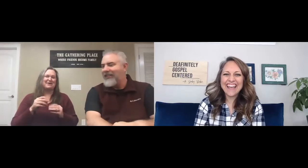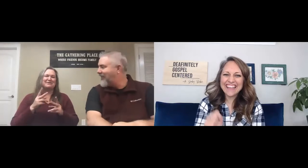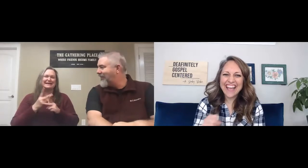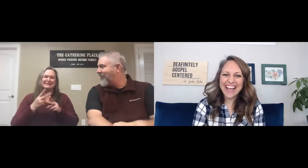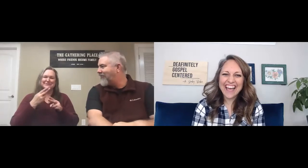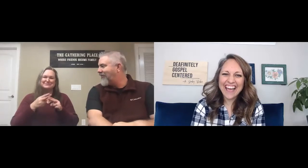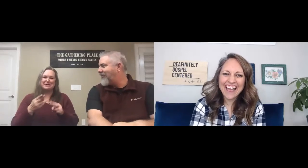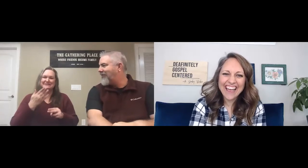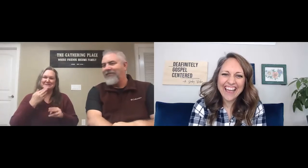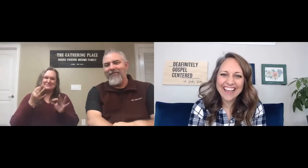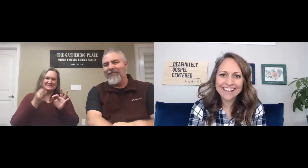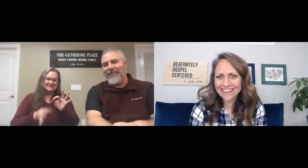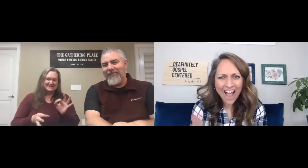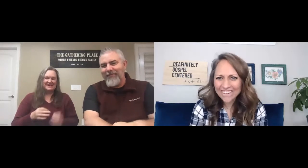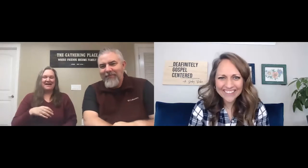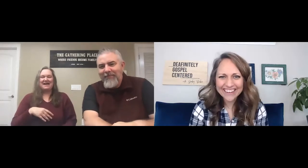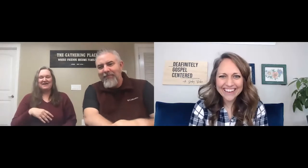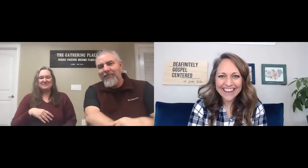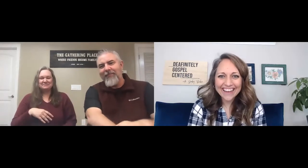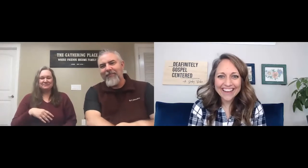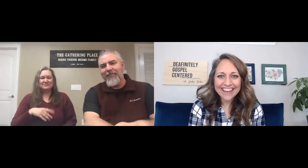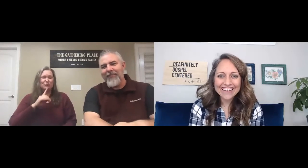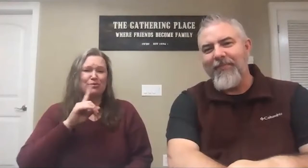long version. I'll try to keep it short.